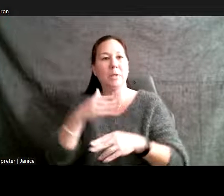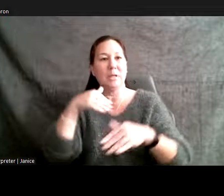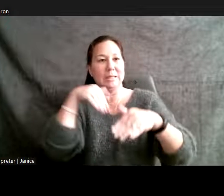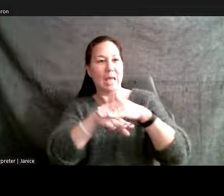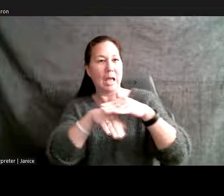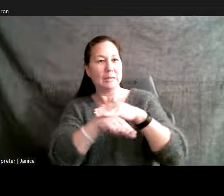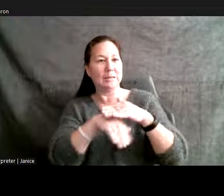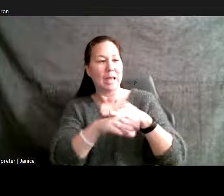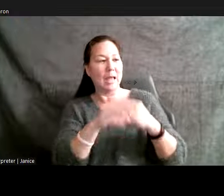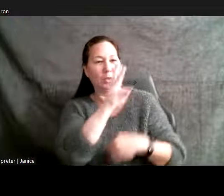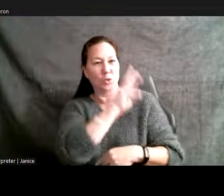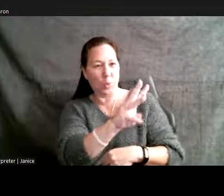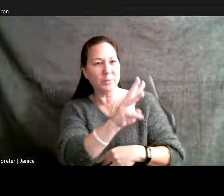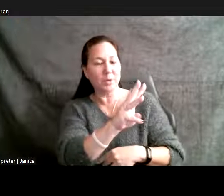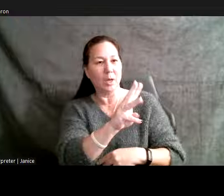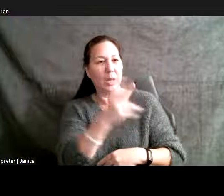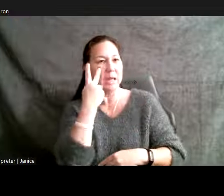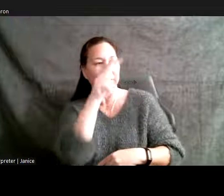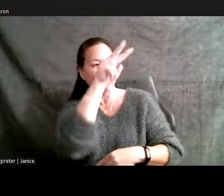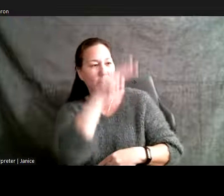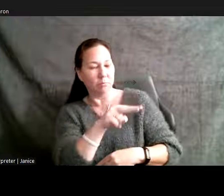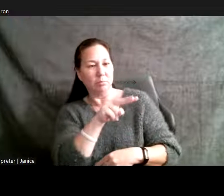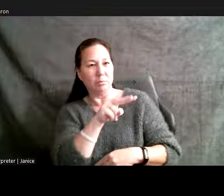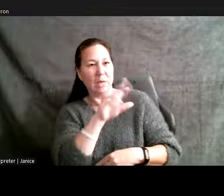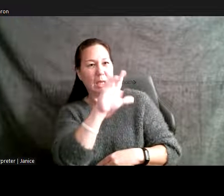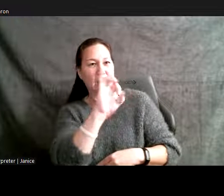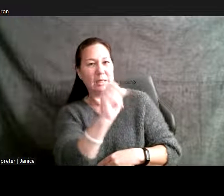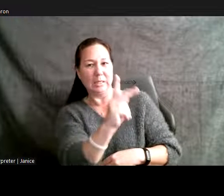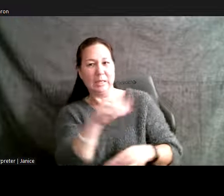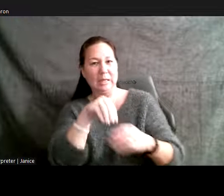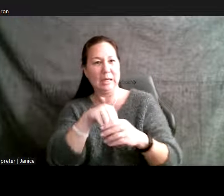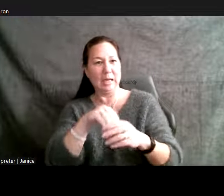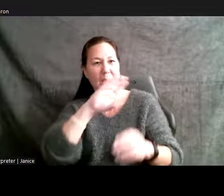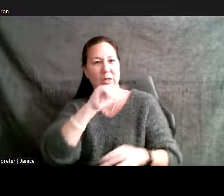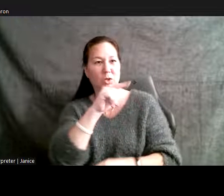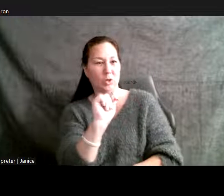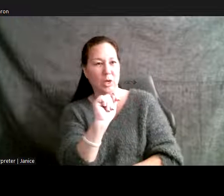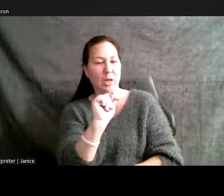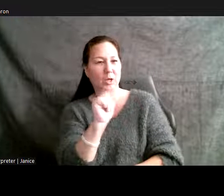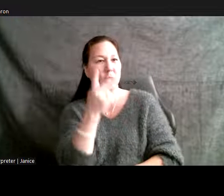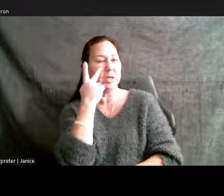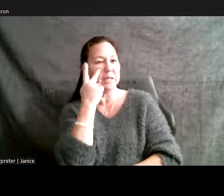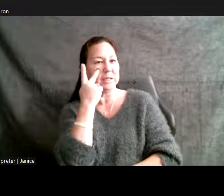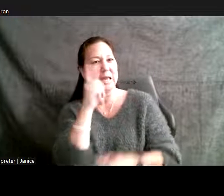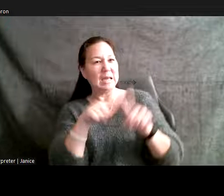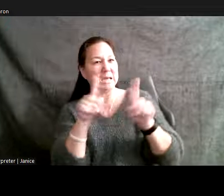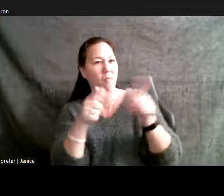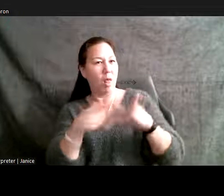at the link in the chat. You will find a translated set of presentation slides there.